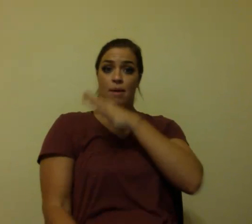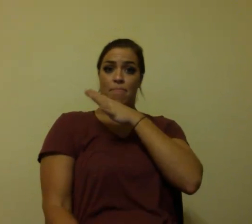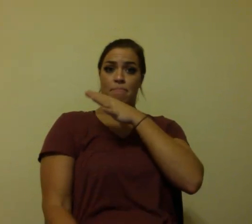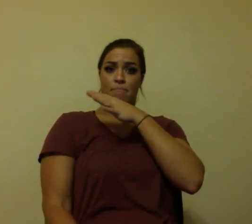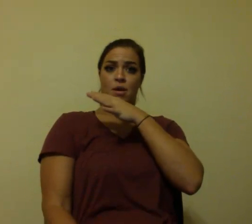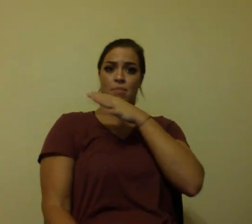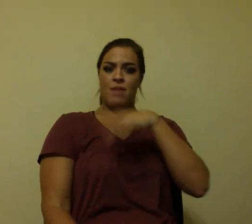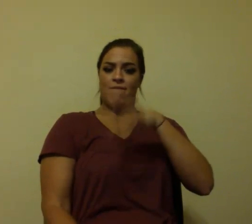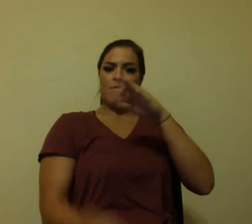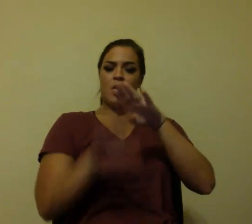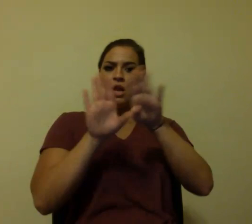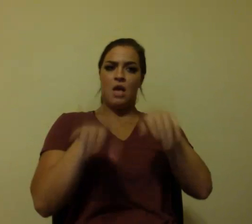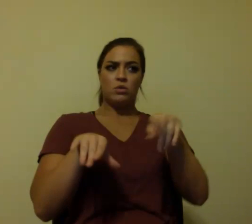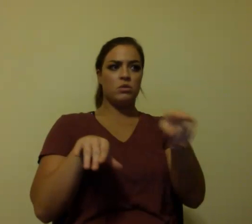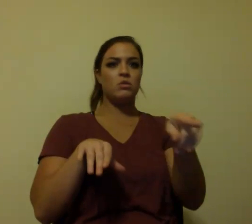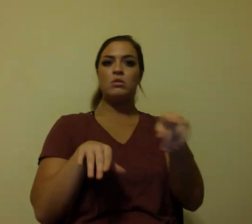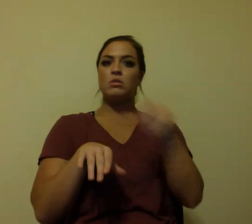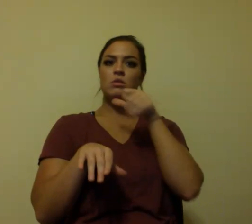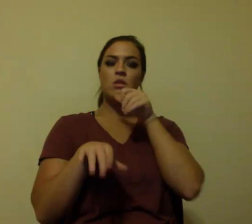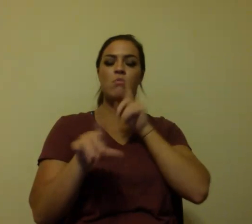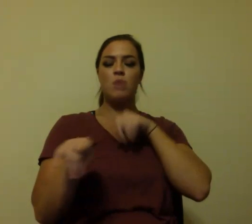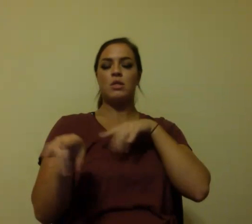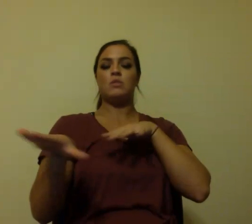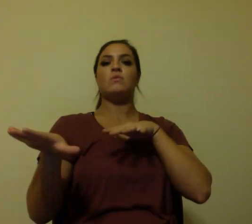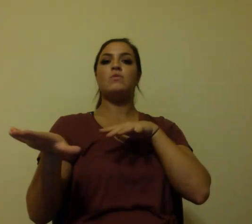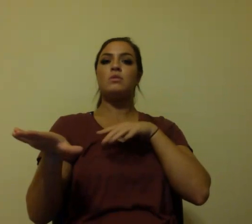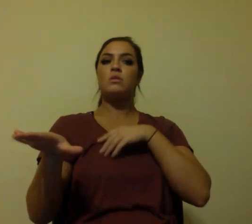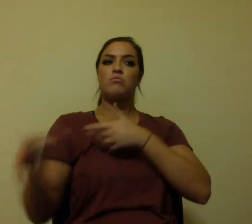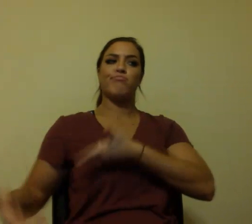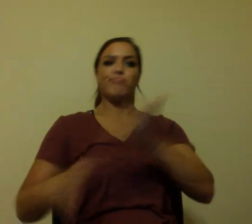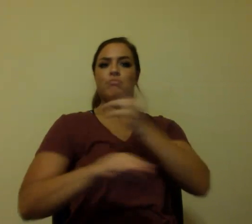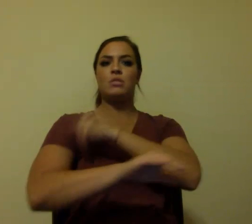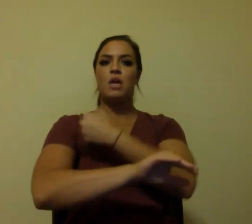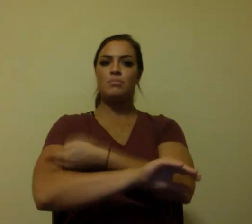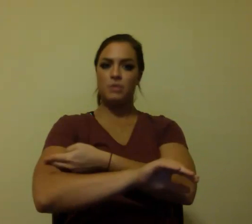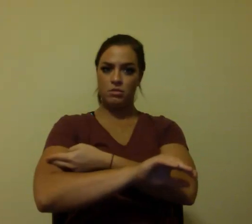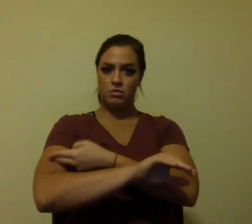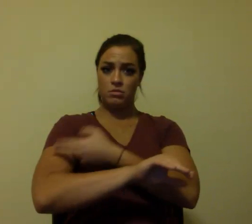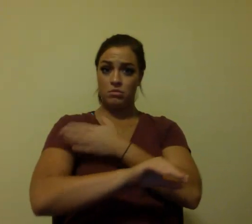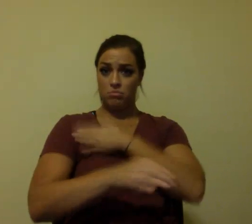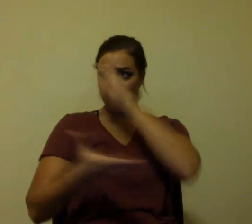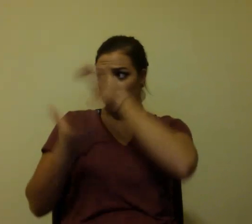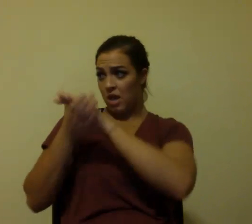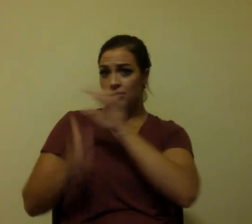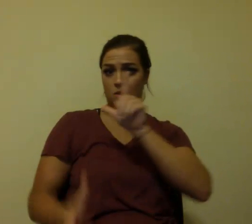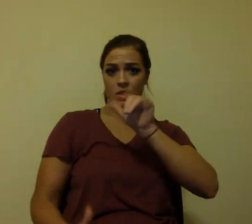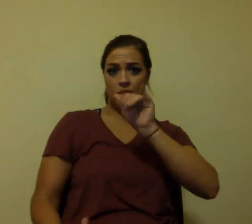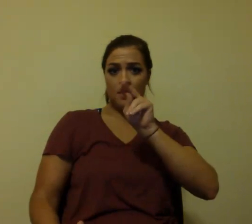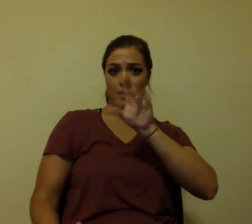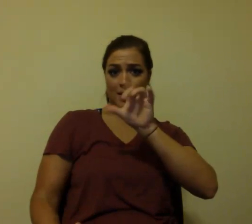unresponsive, and she'd been taken to the hospital. My husband Lincoln and I jumped in the car and rushed to the